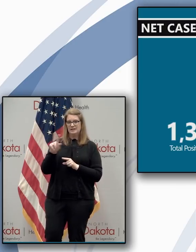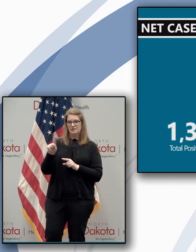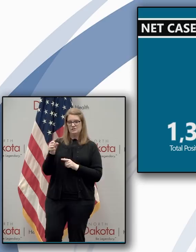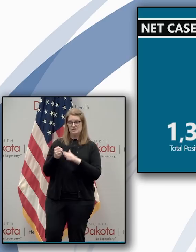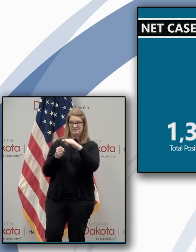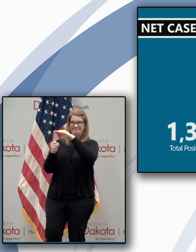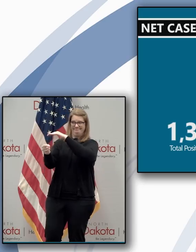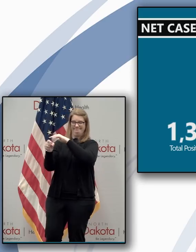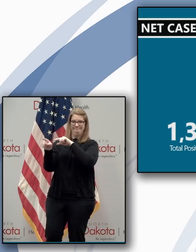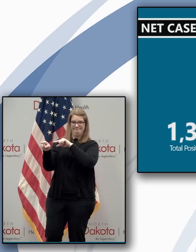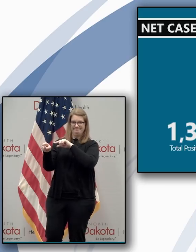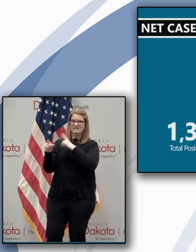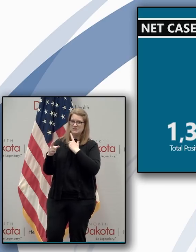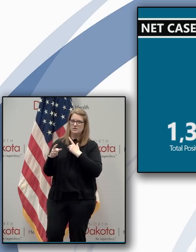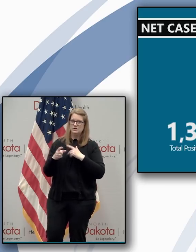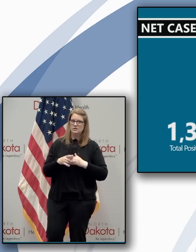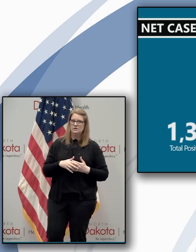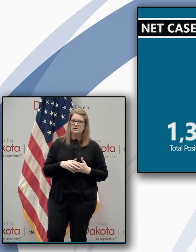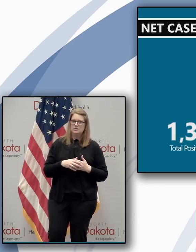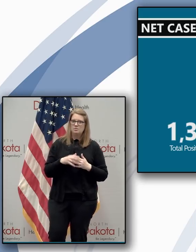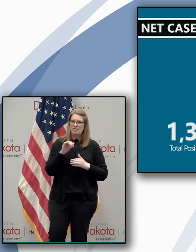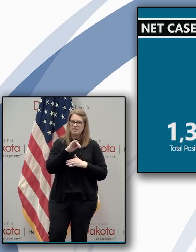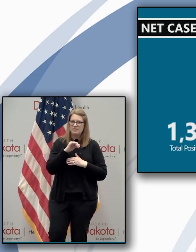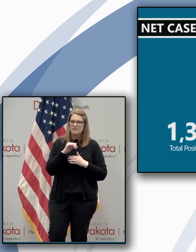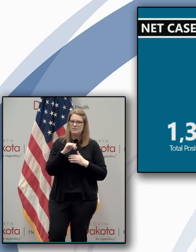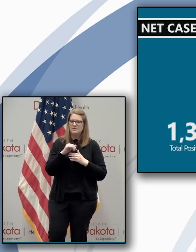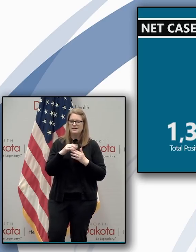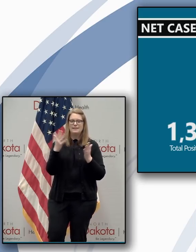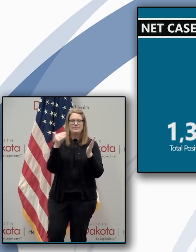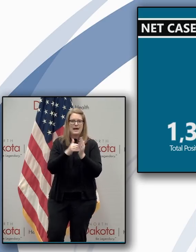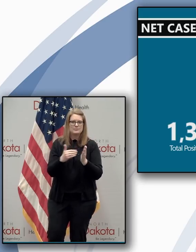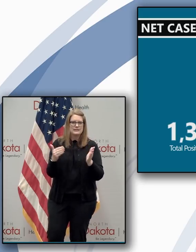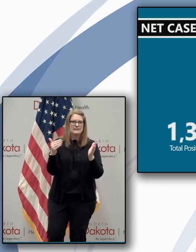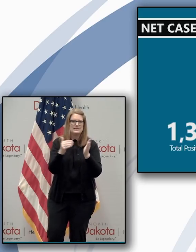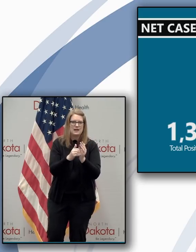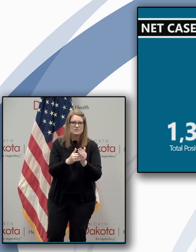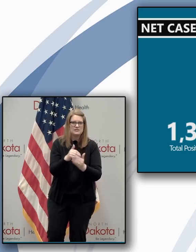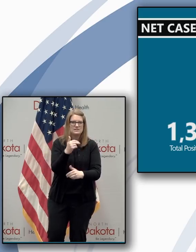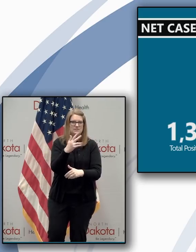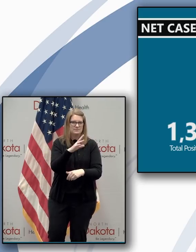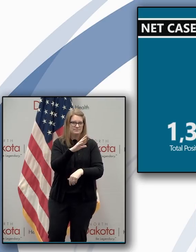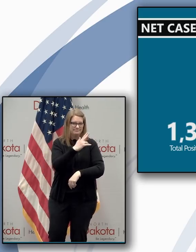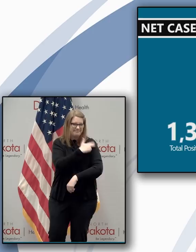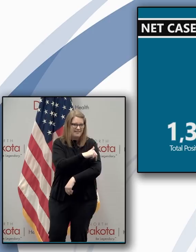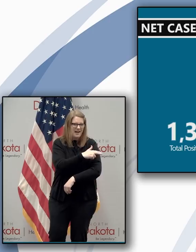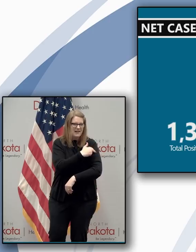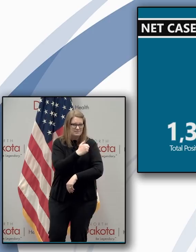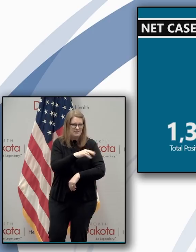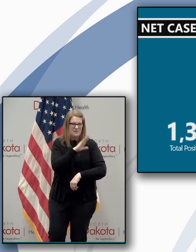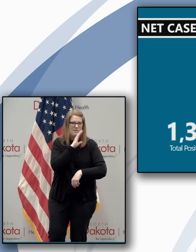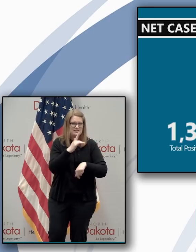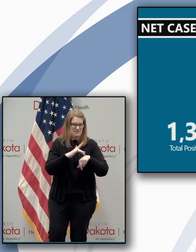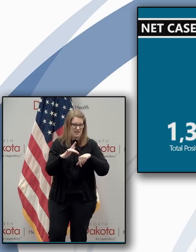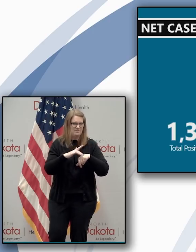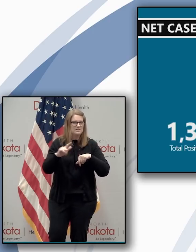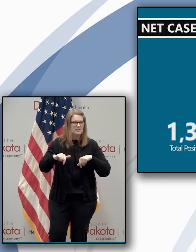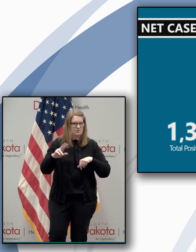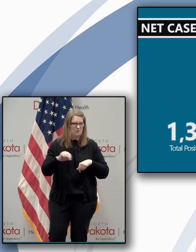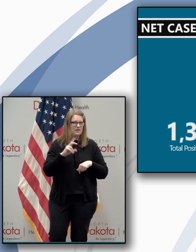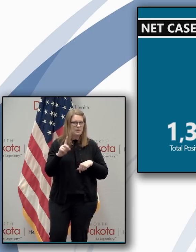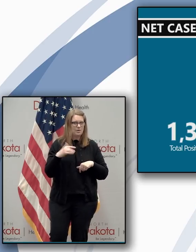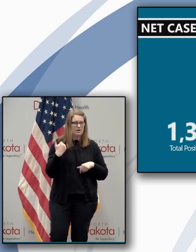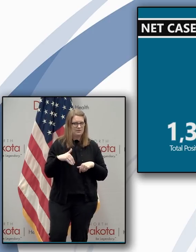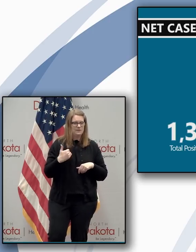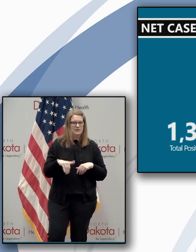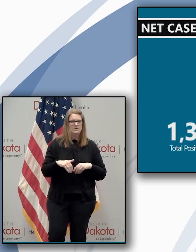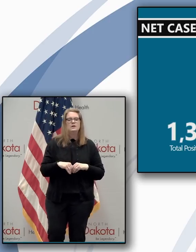hospital capacity with these hospitalizations, with thousands and thousands of hospital beds in North Dakota. In